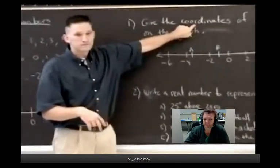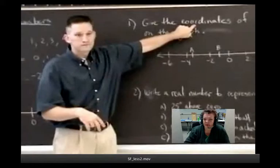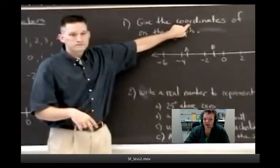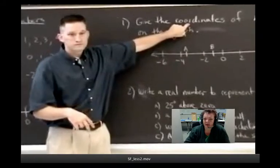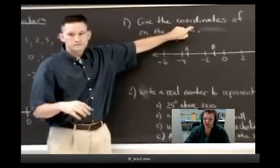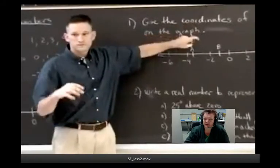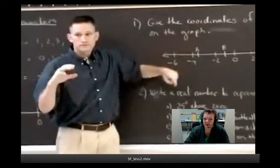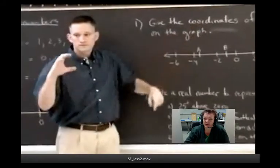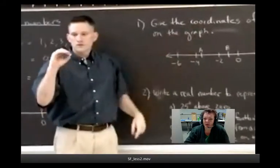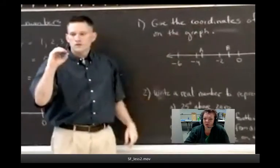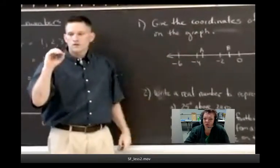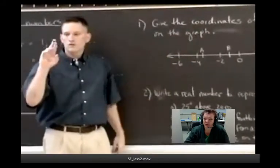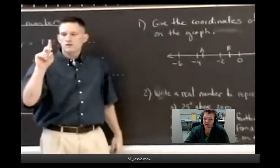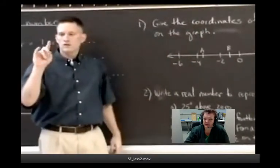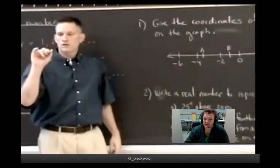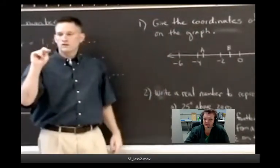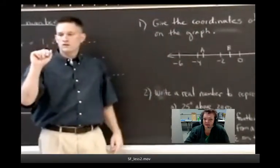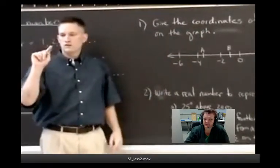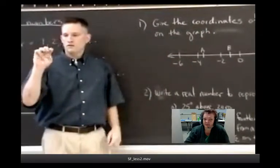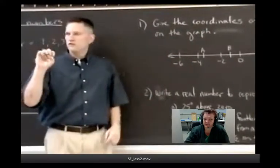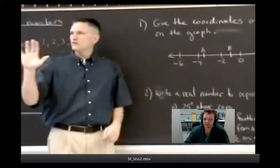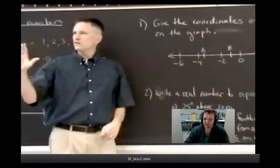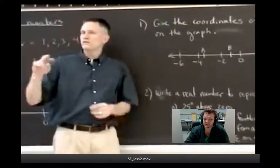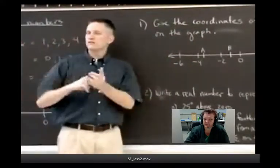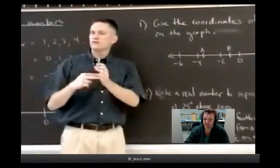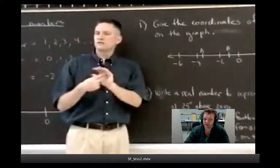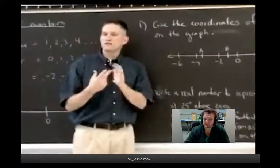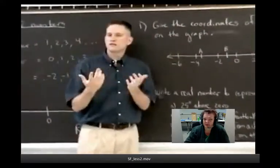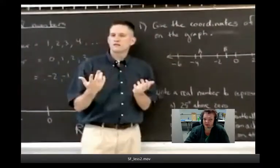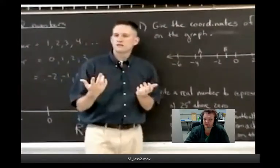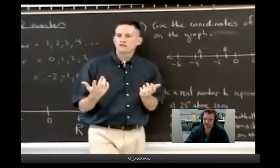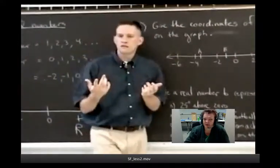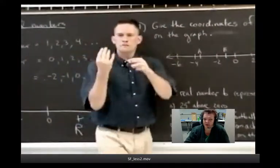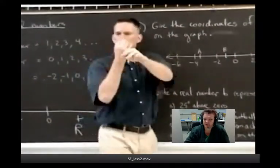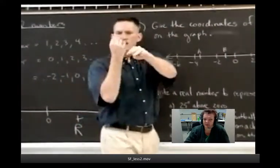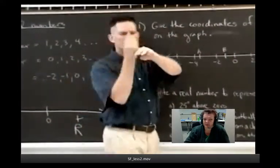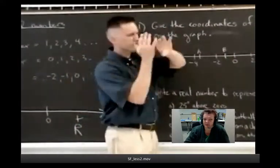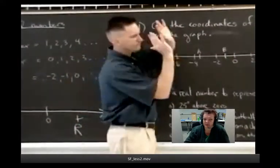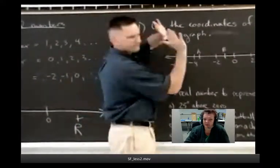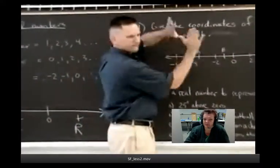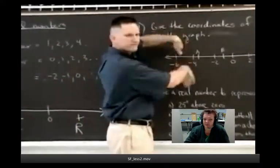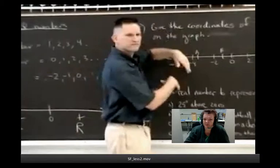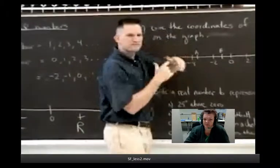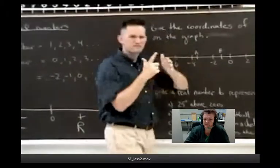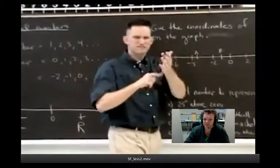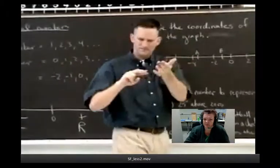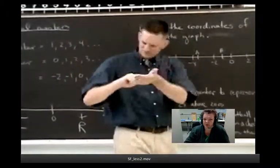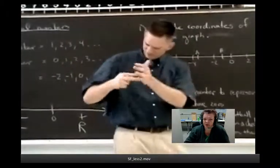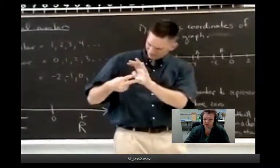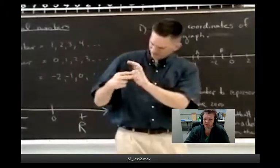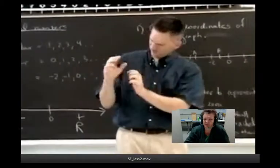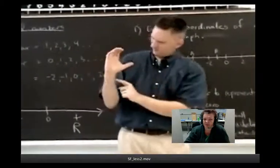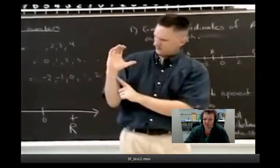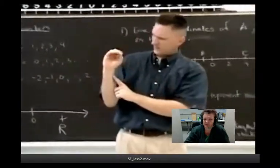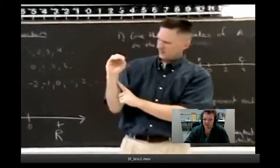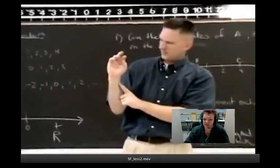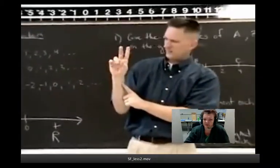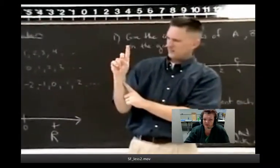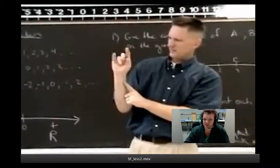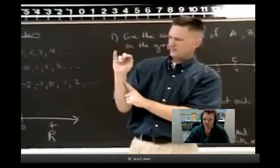Okay, now we're going to talk about coordinates. What does that mean? Don't worry about math. Just, I